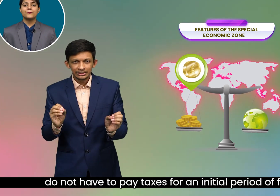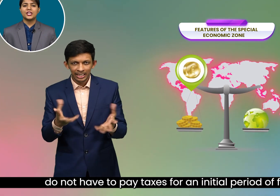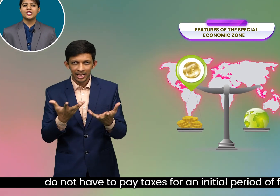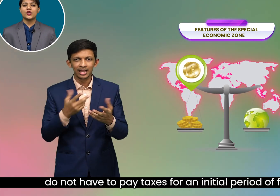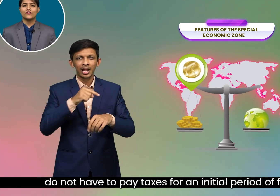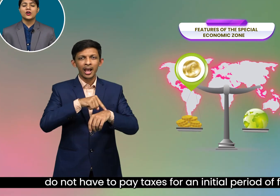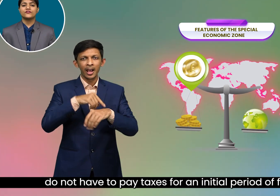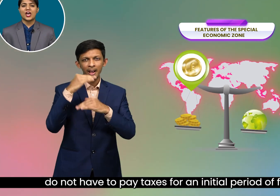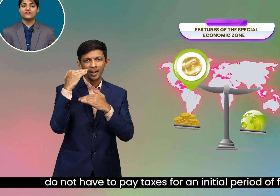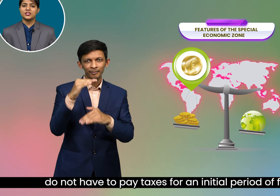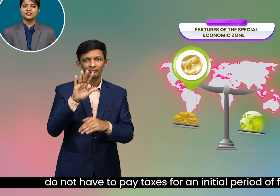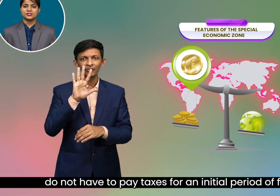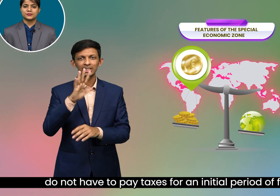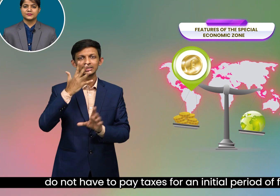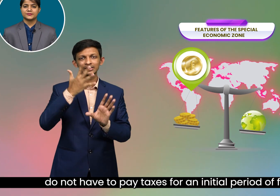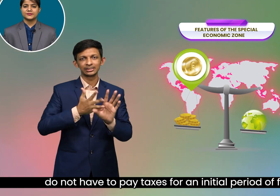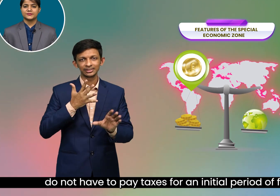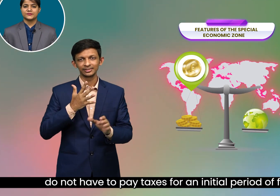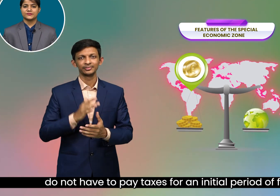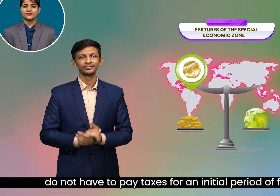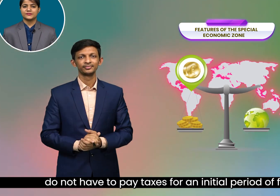initial period of 5 years.